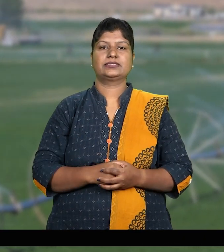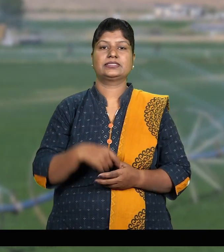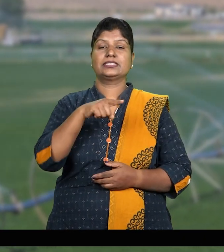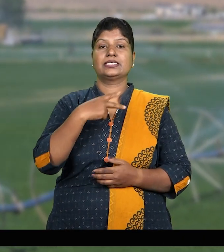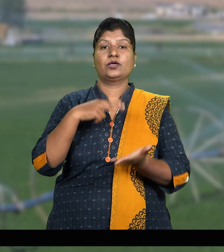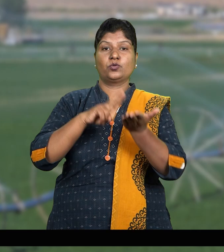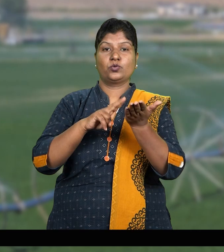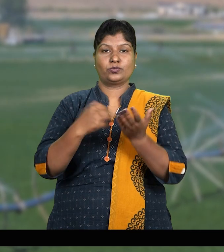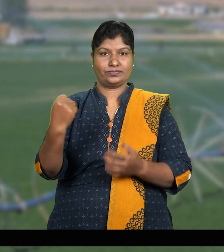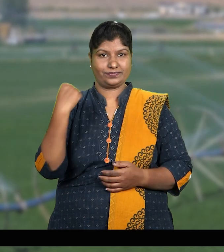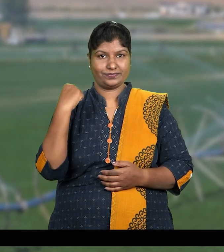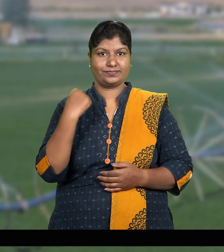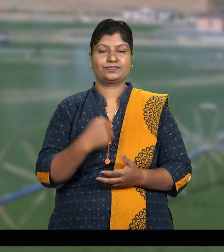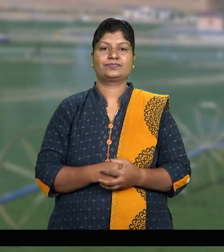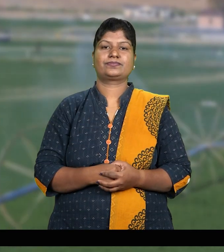nutrients,